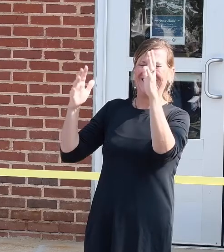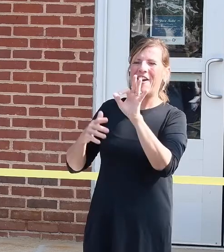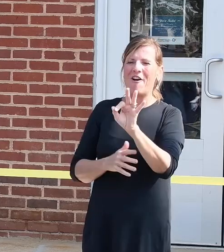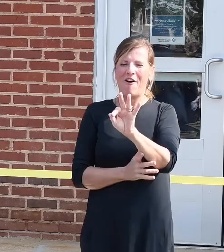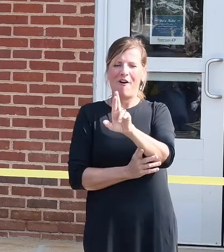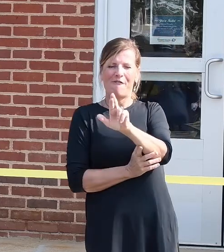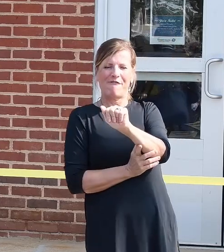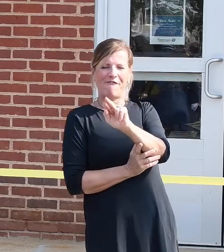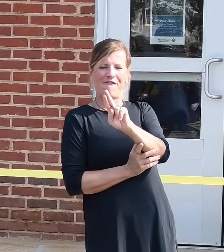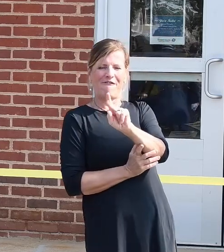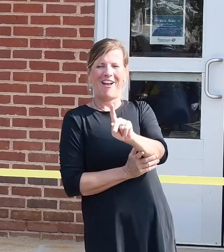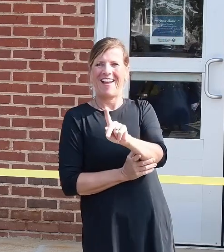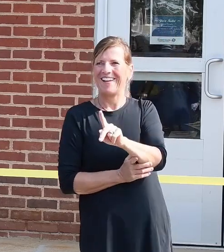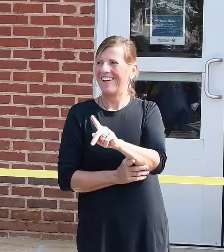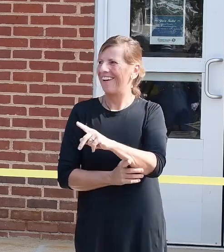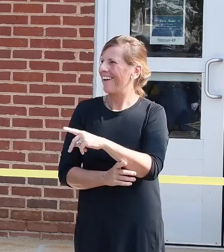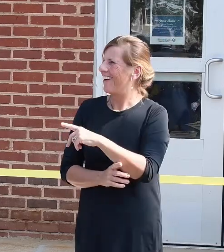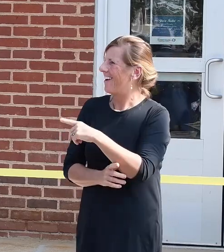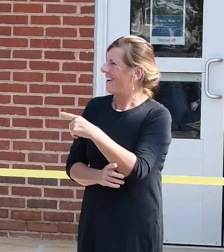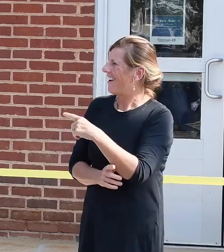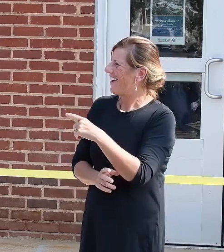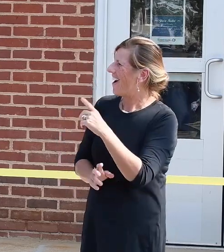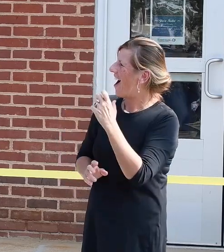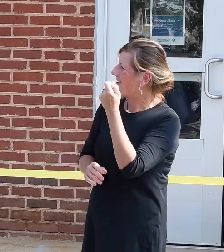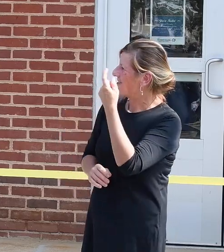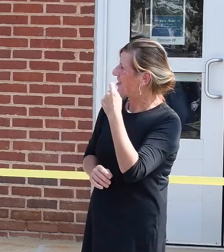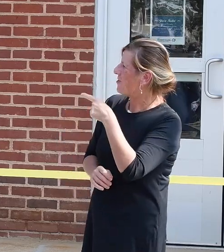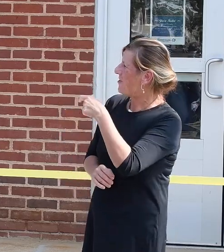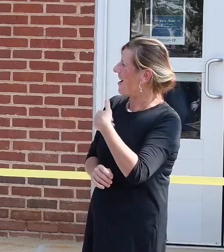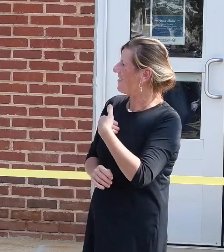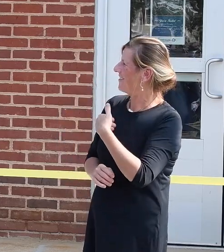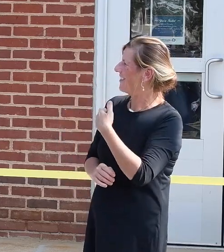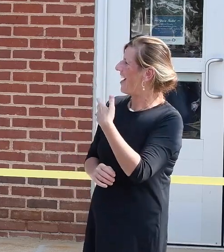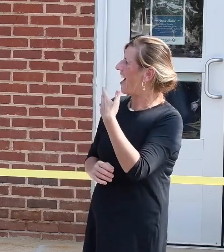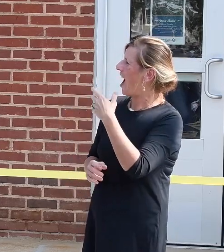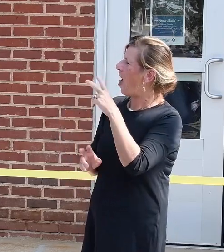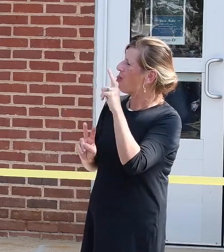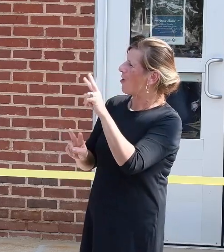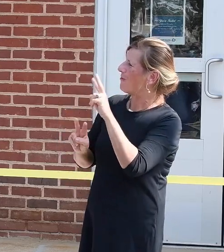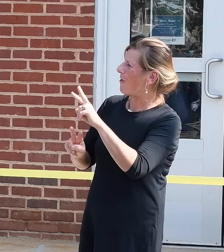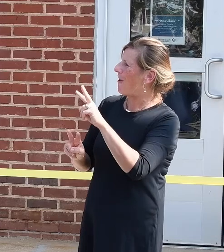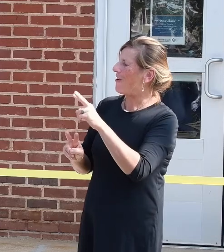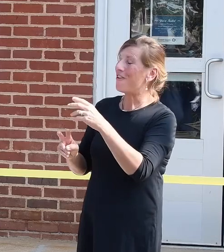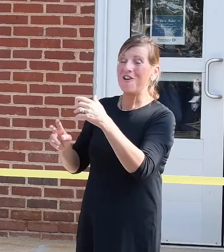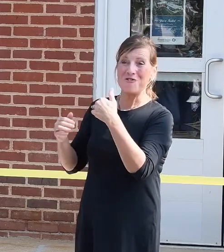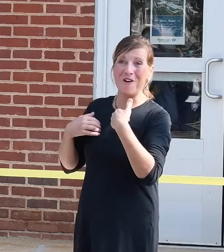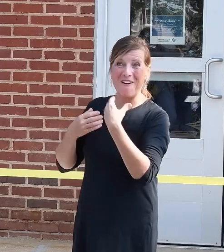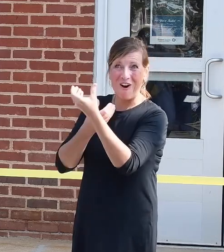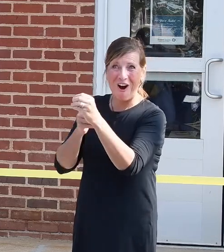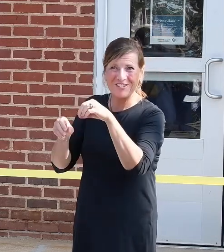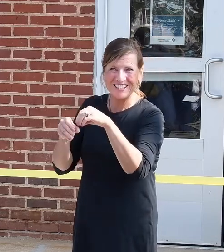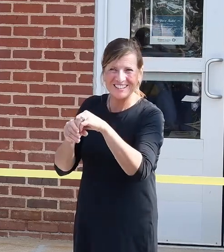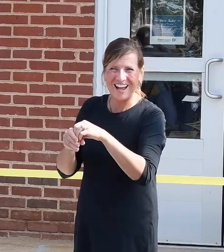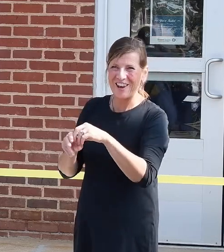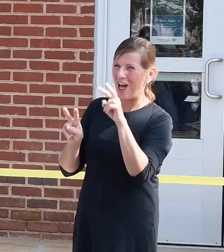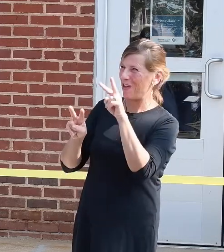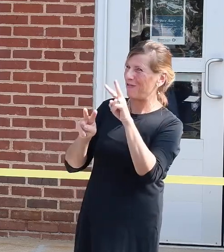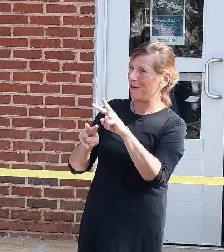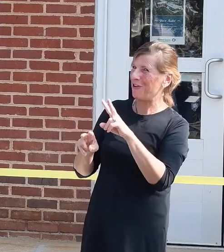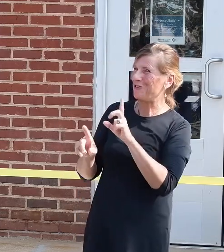that you have an office inside. I look forward to spending time with you in your office.